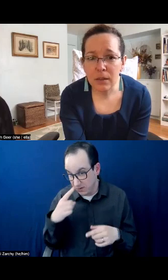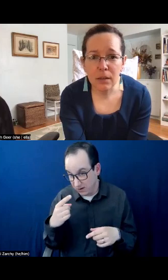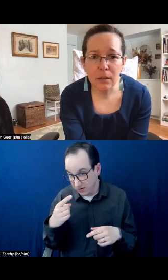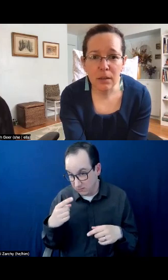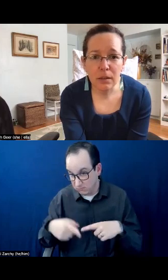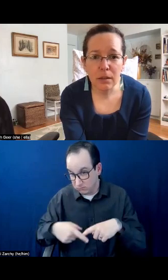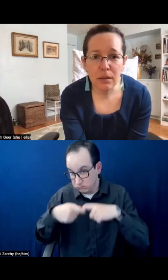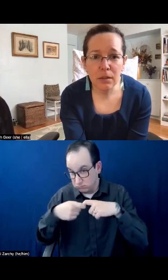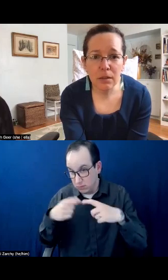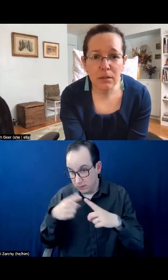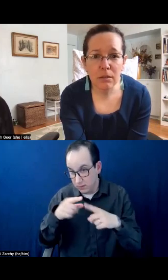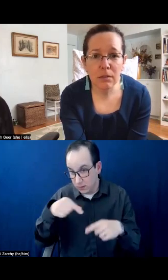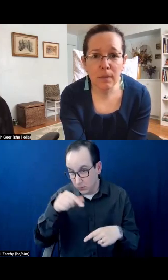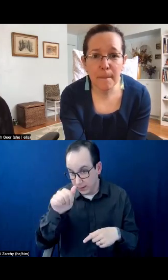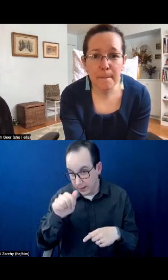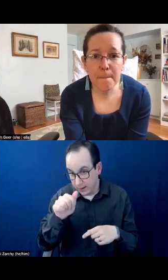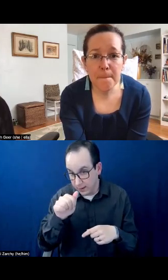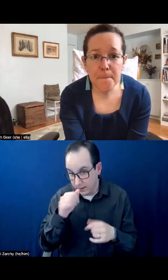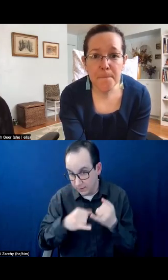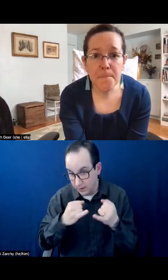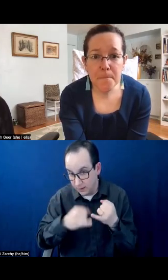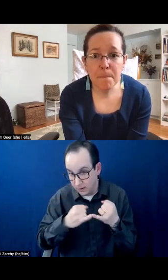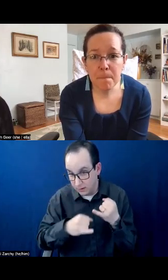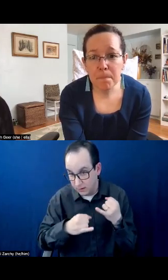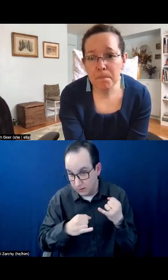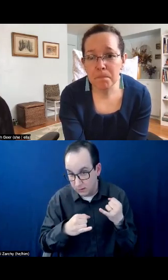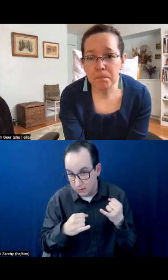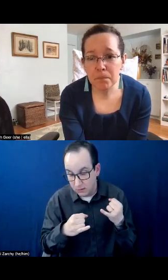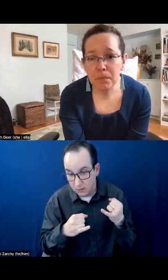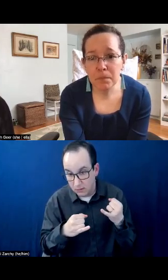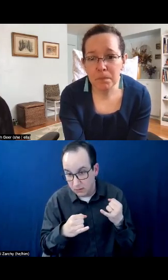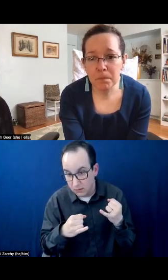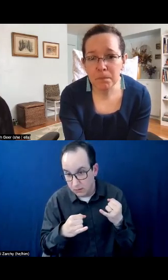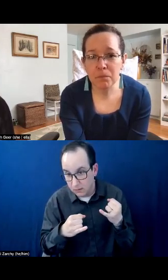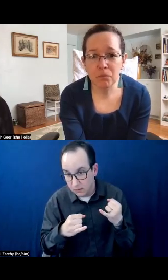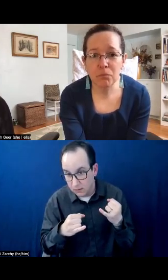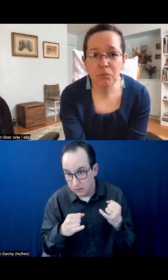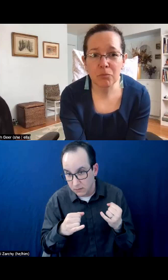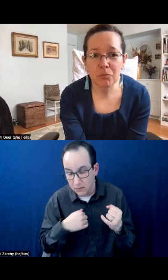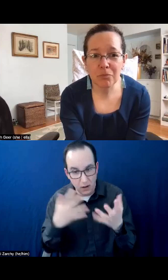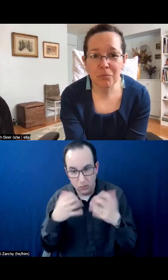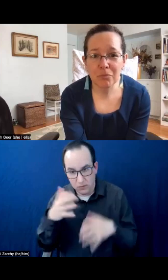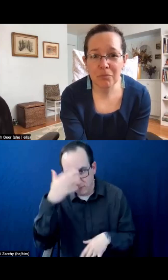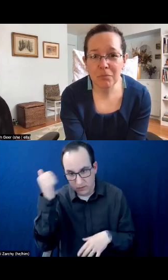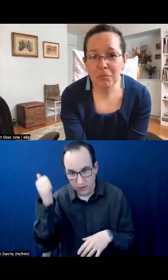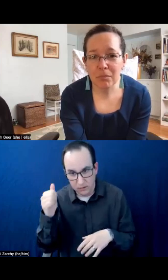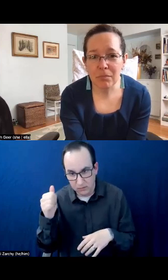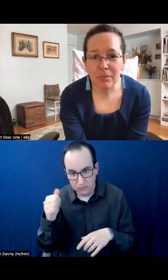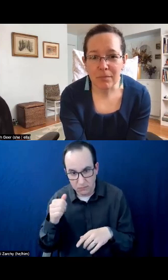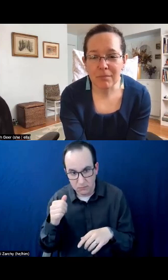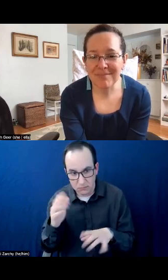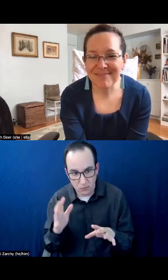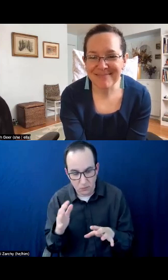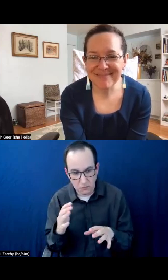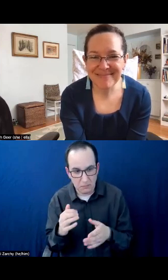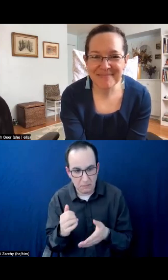a longer response. So maybe we'll hold that to the Q&A at the end, if we could. I don't want to forget it though.